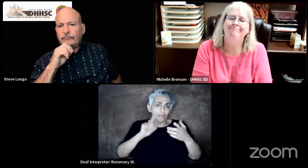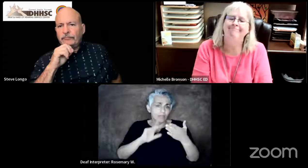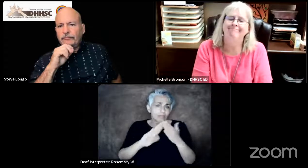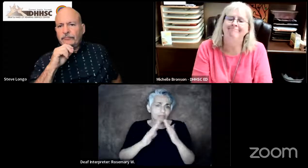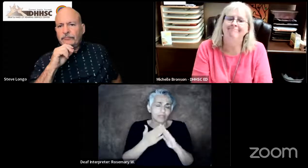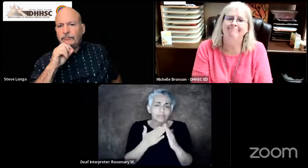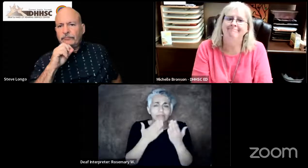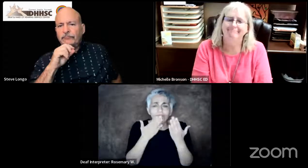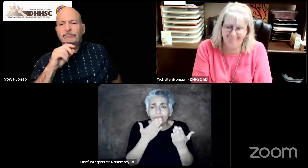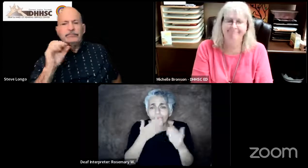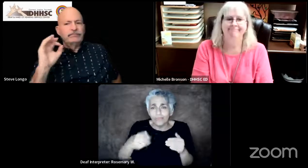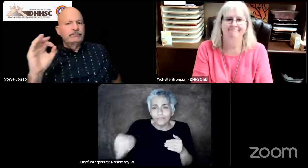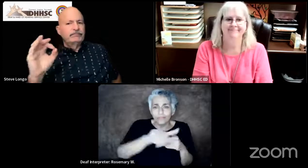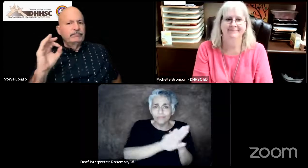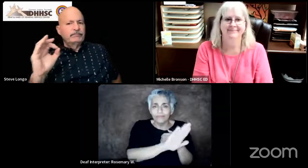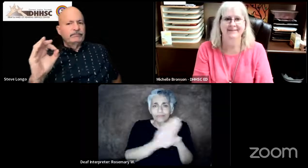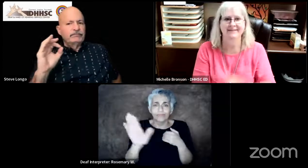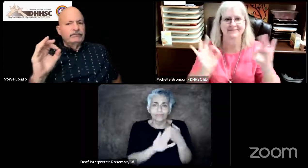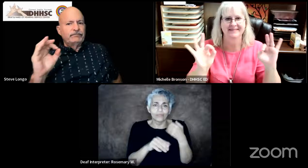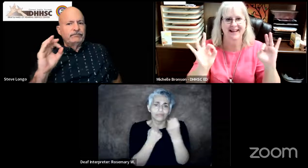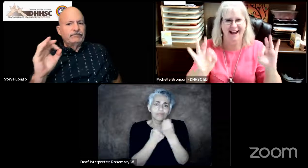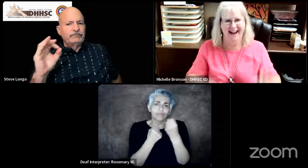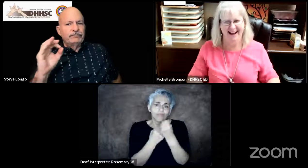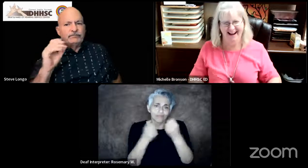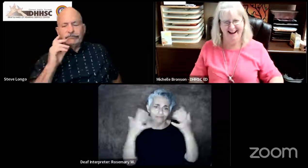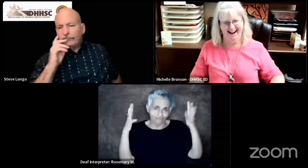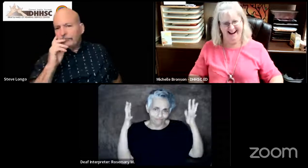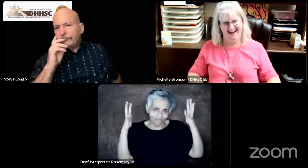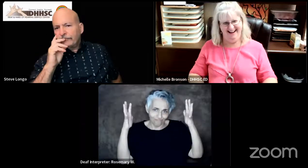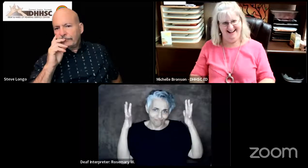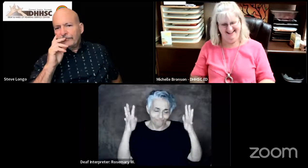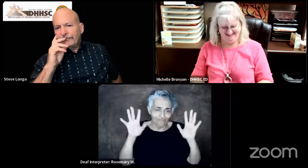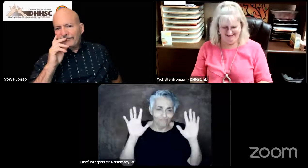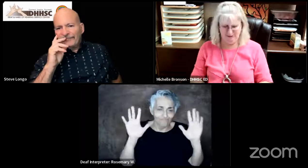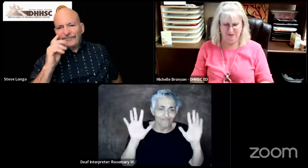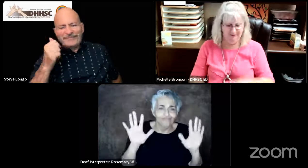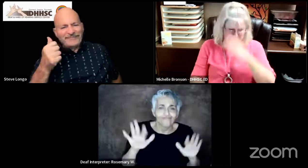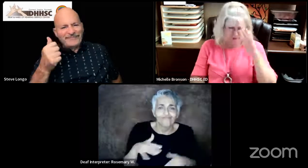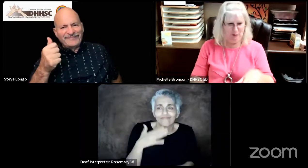for sponsorship. So thank you for your support.